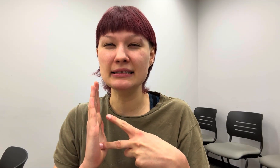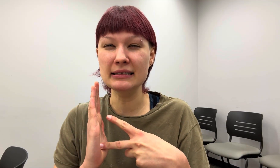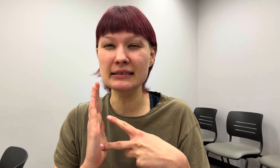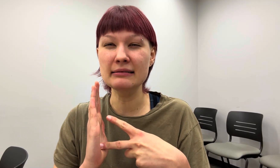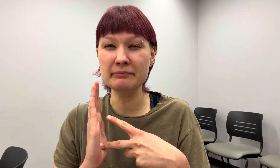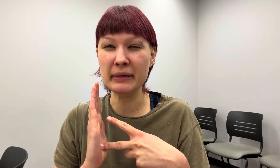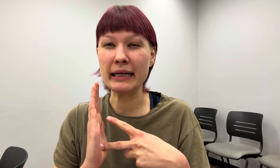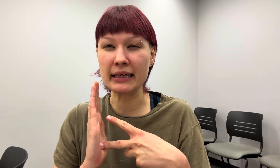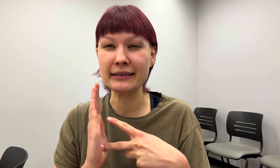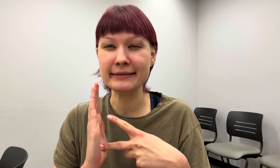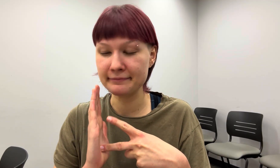meaning.